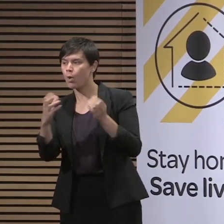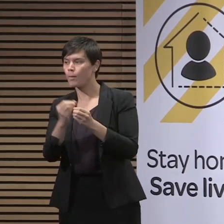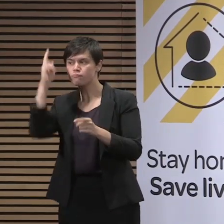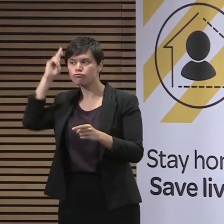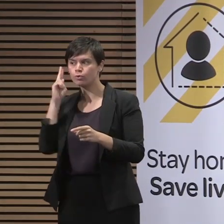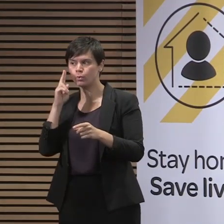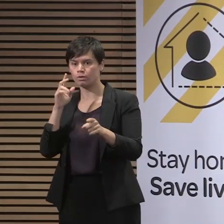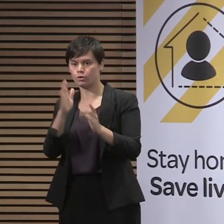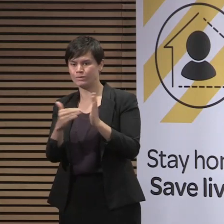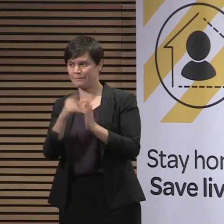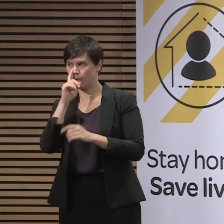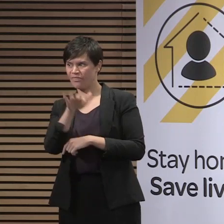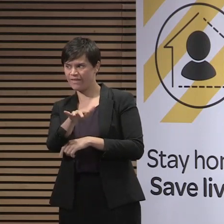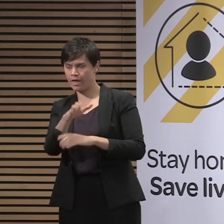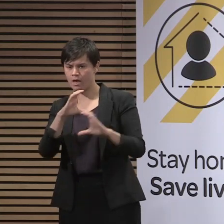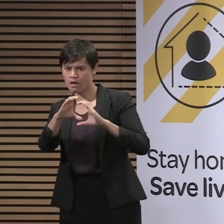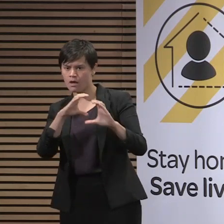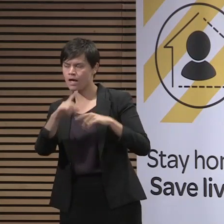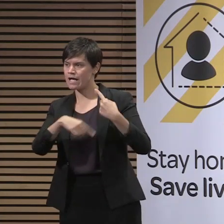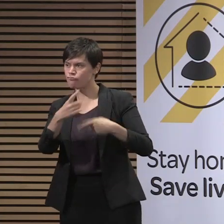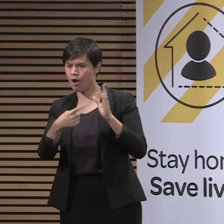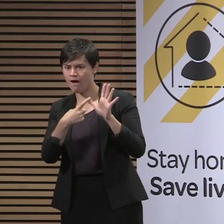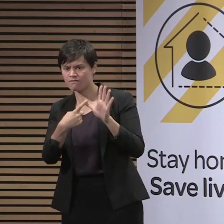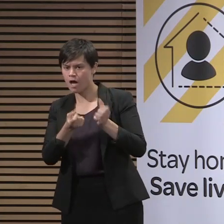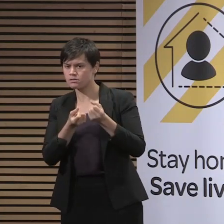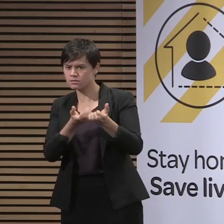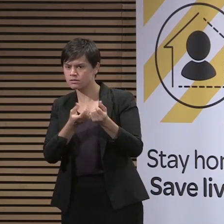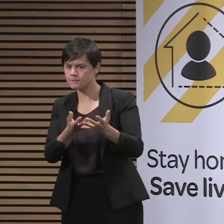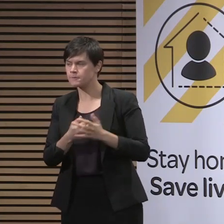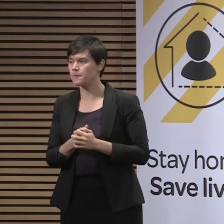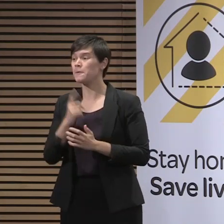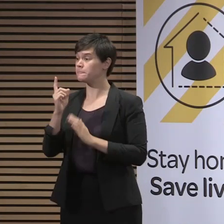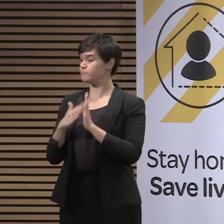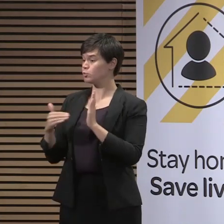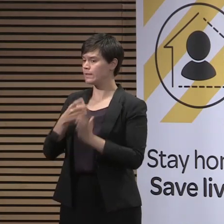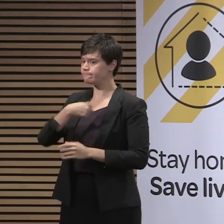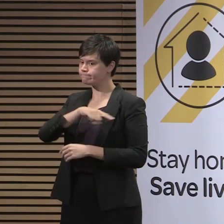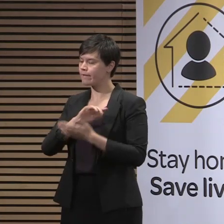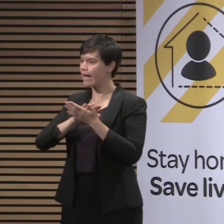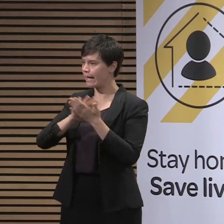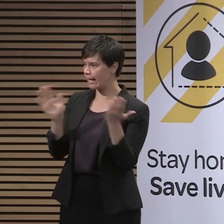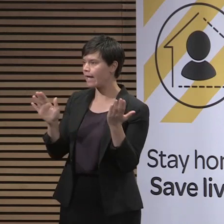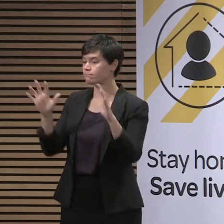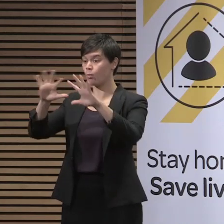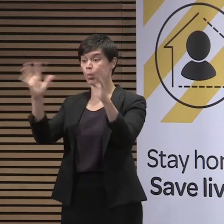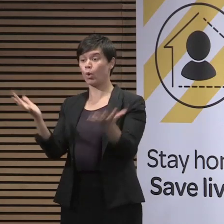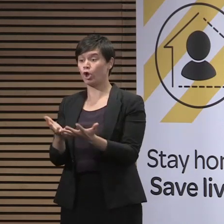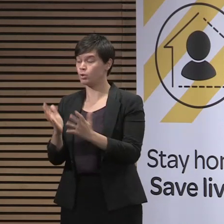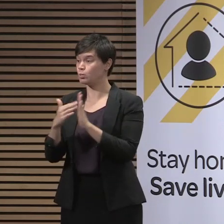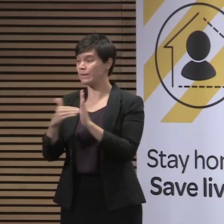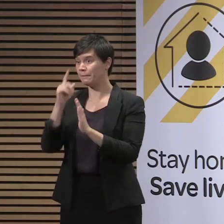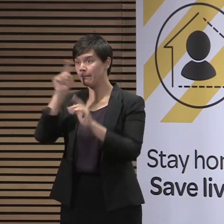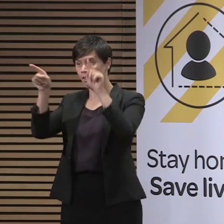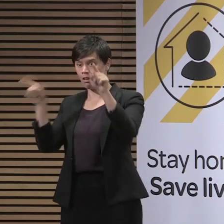them advice. We have been very clear that repatriation in some parts of the world has become more